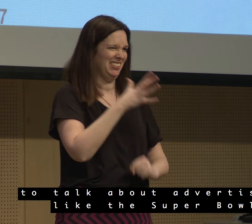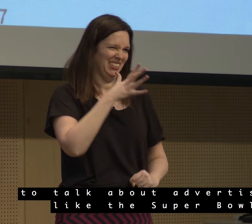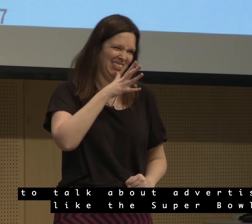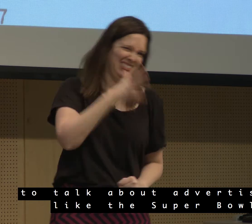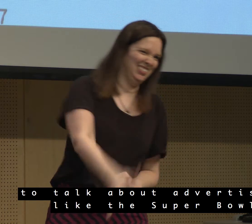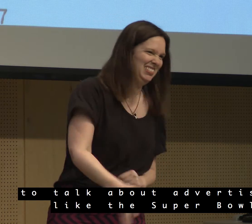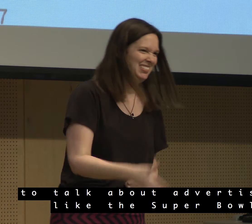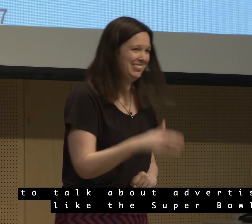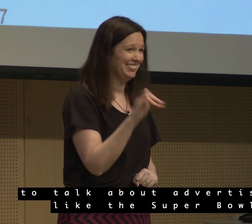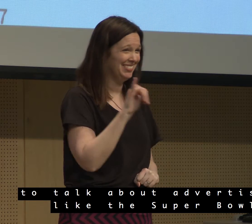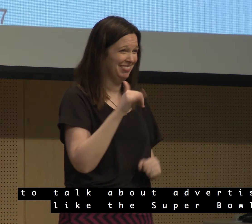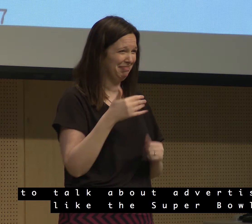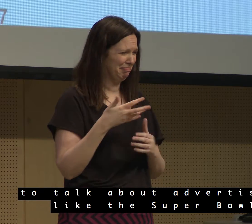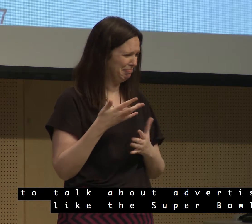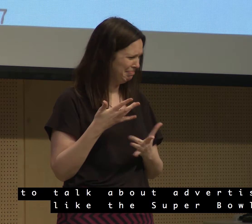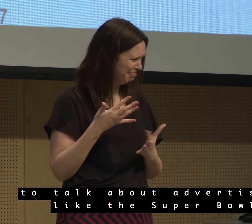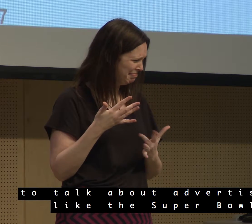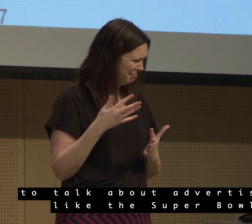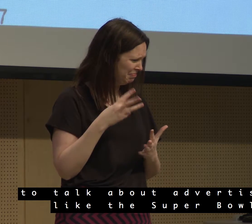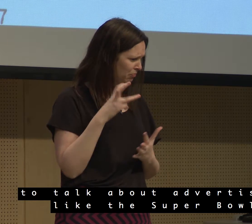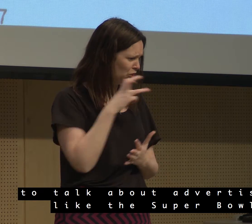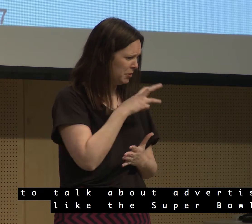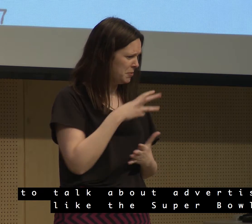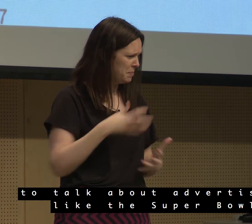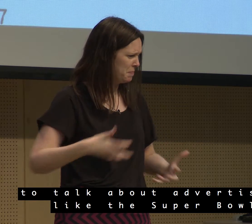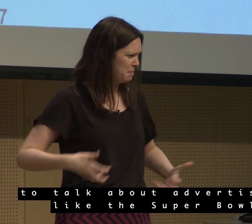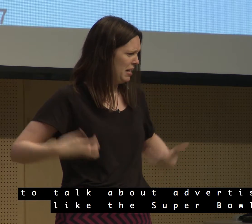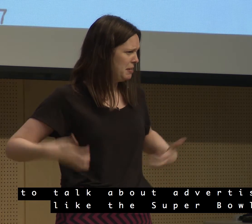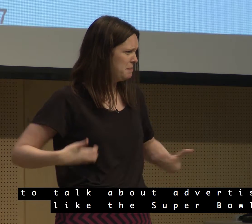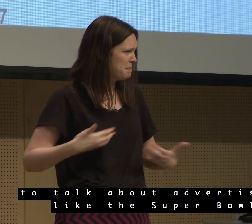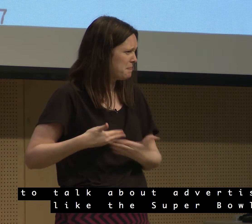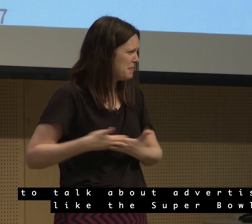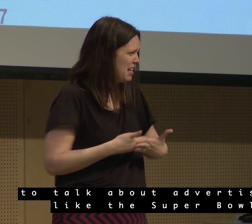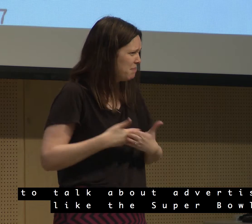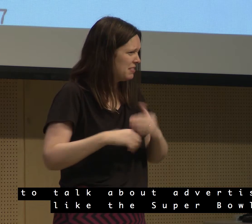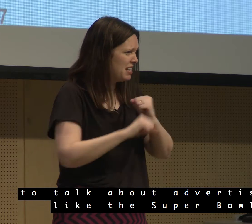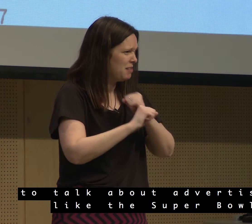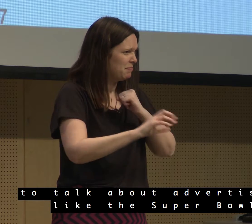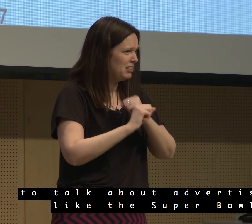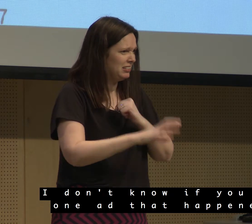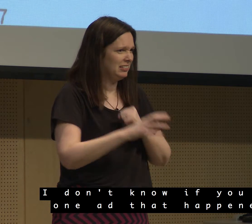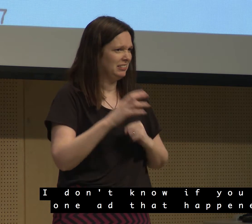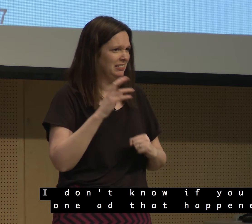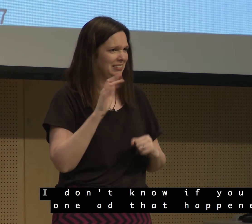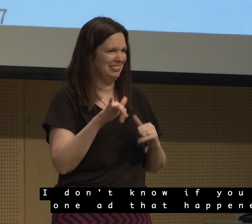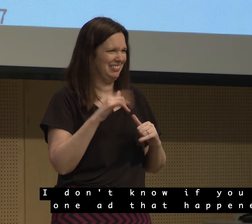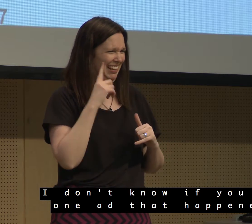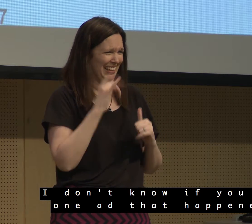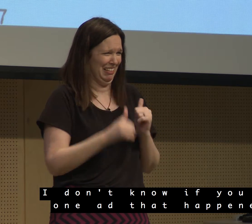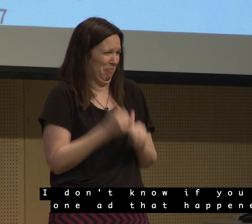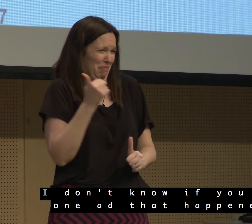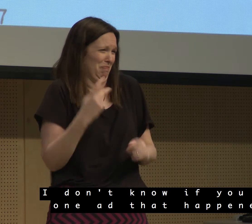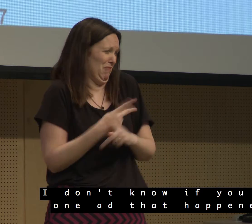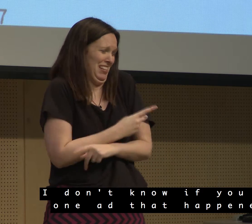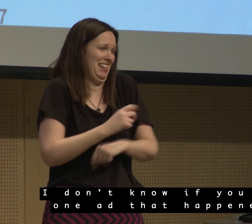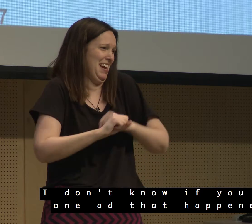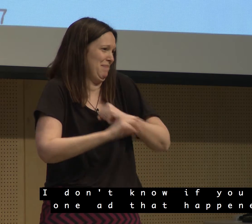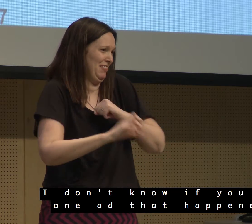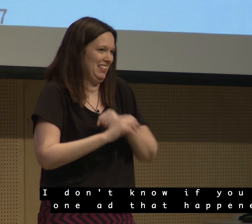places to talk about advertising, like the Super Bowl. I don't know if you saw one ad that happened,